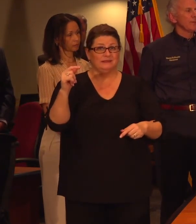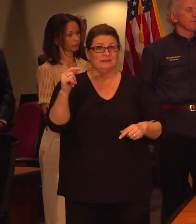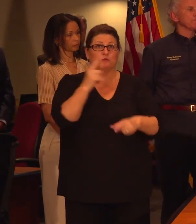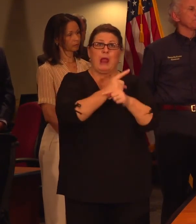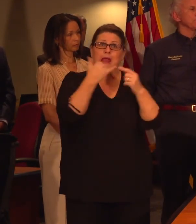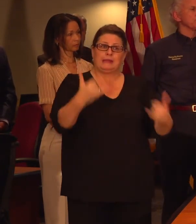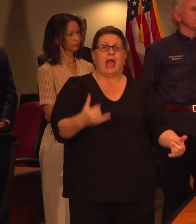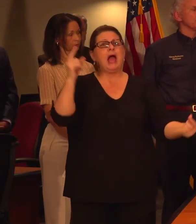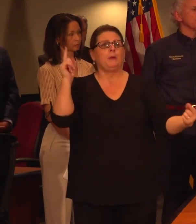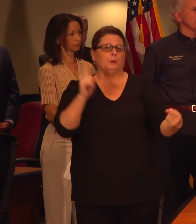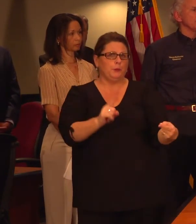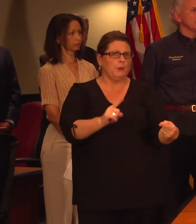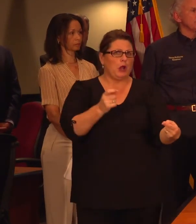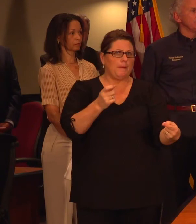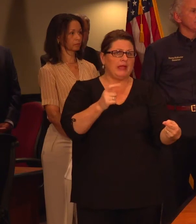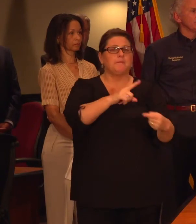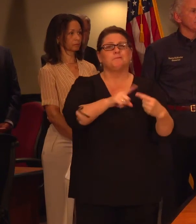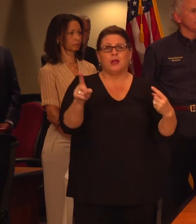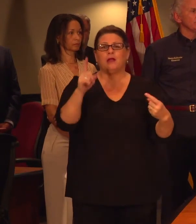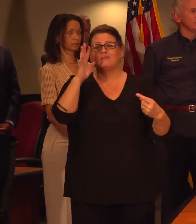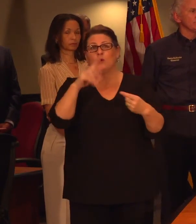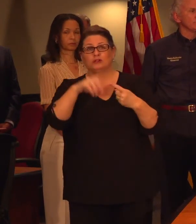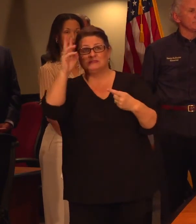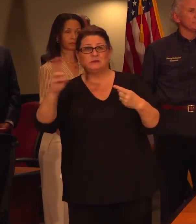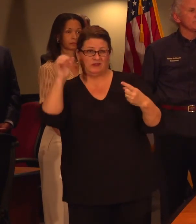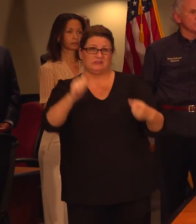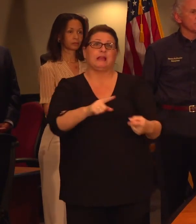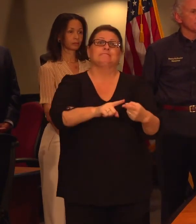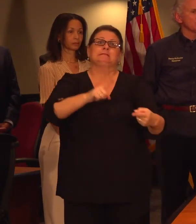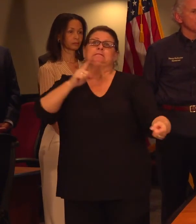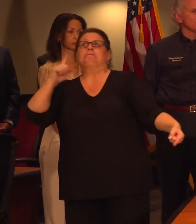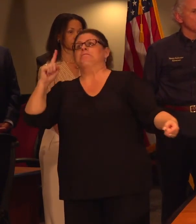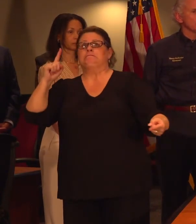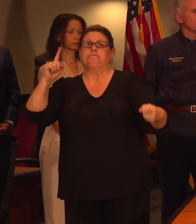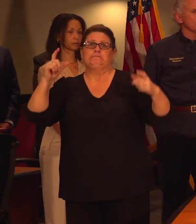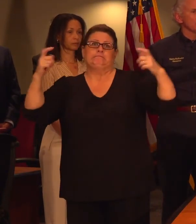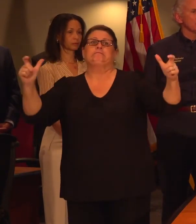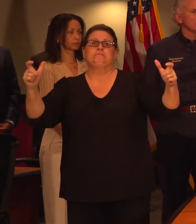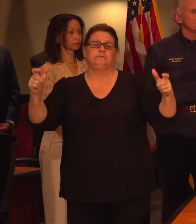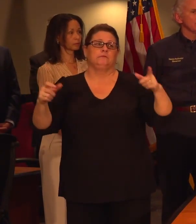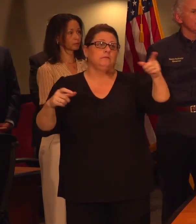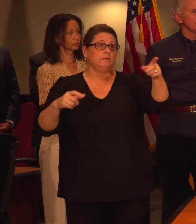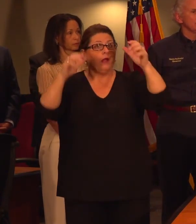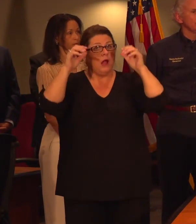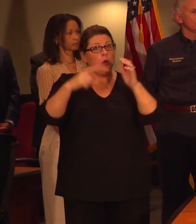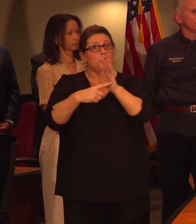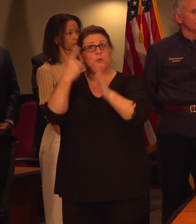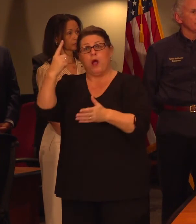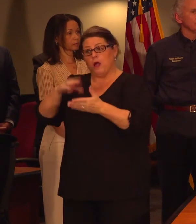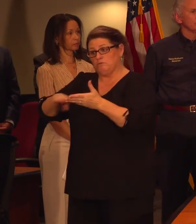down, but it'll go much higher in the next 4 to 6 weeks. Is it possible then they could be hired back after a very temporary